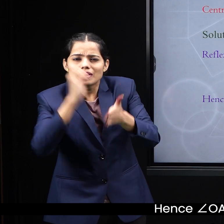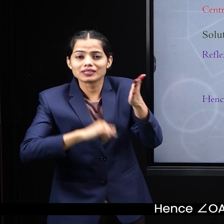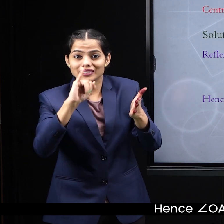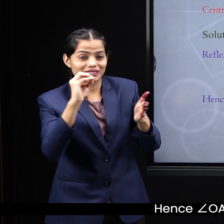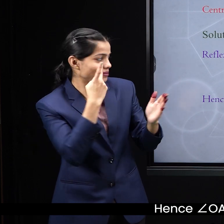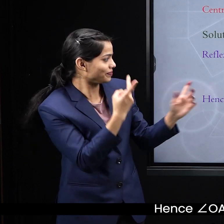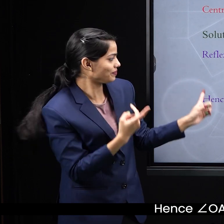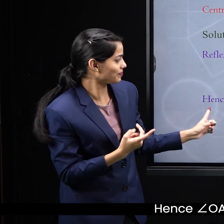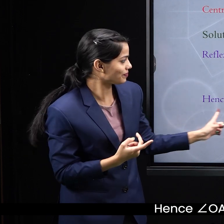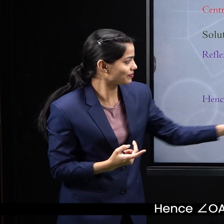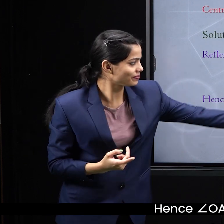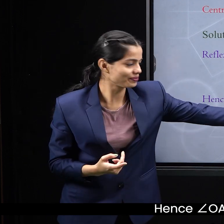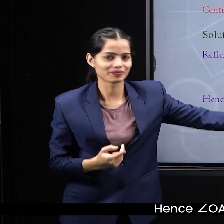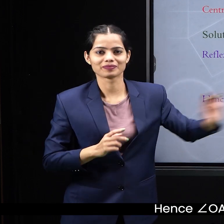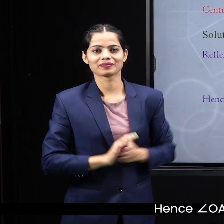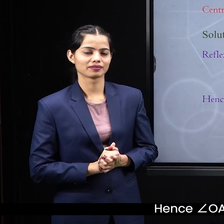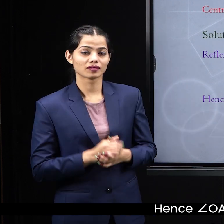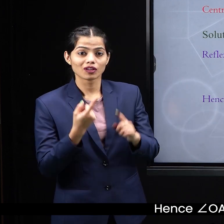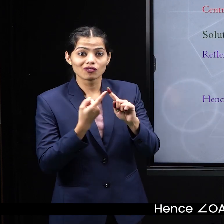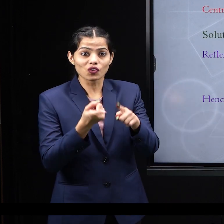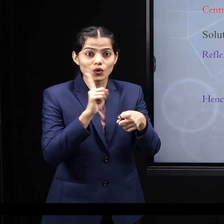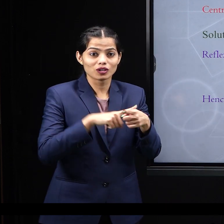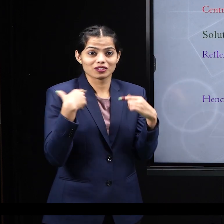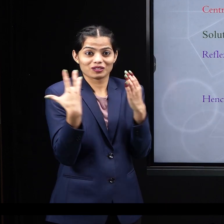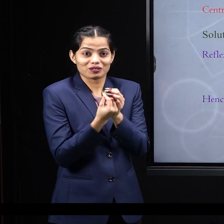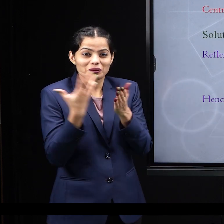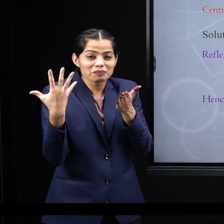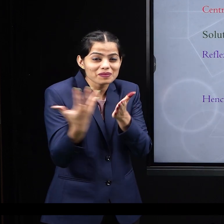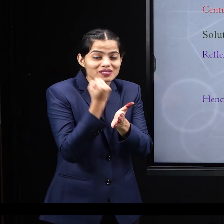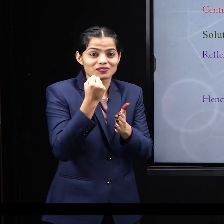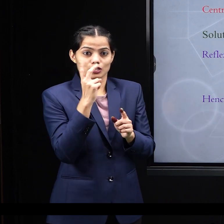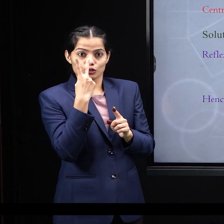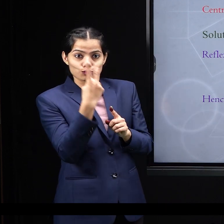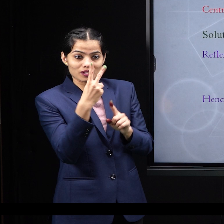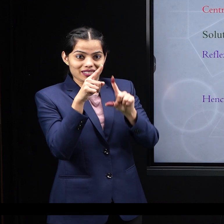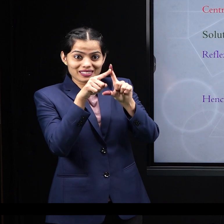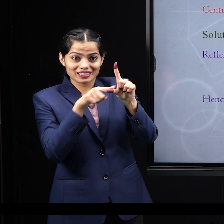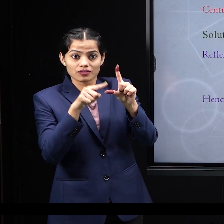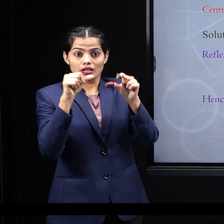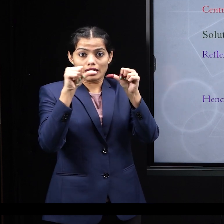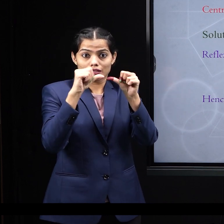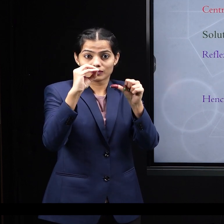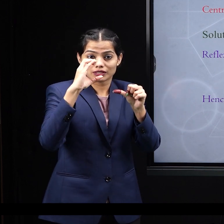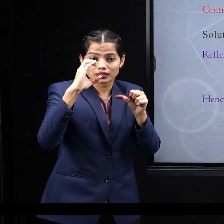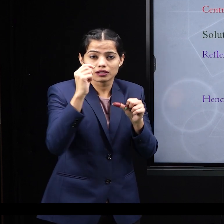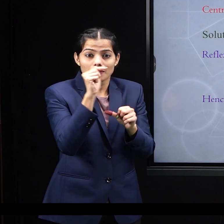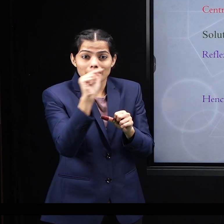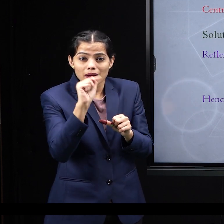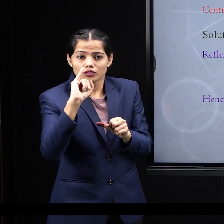degrees is equal to 60 degrees. From that, we get 2 angle